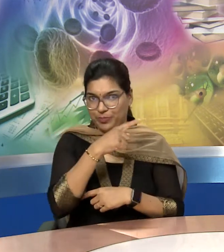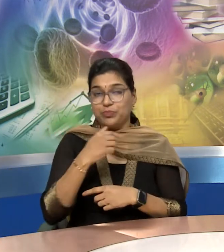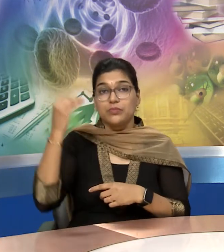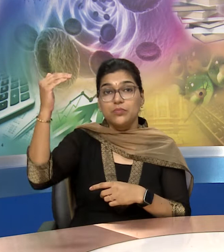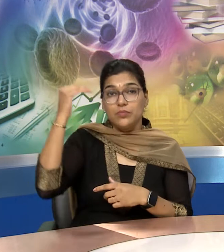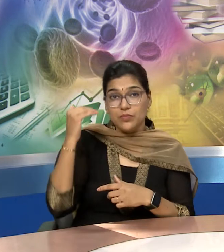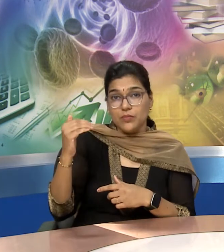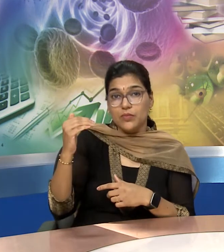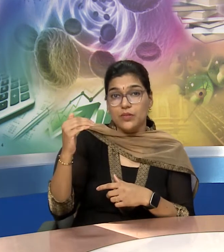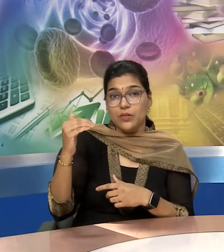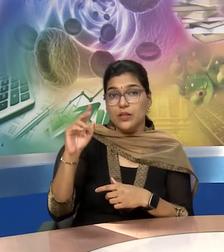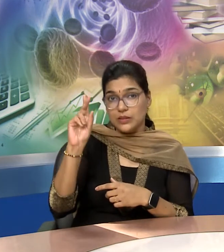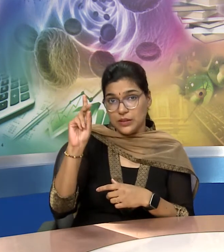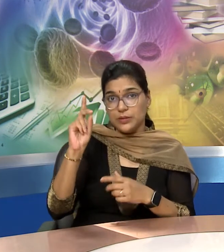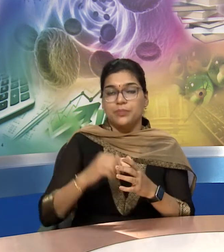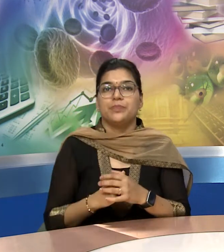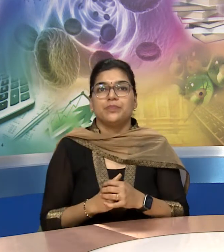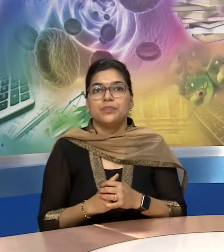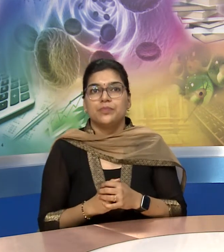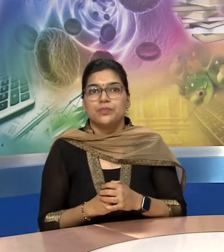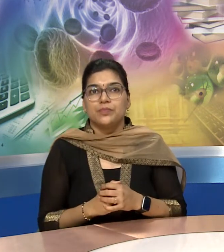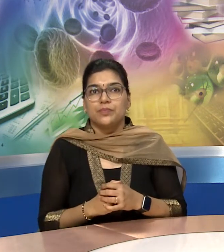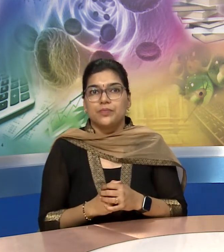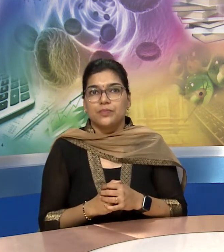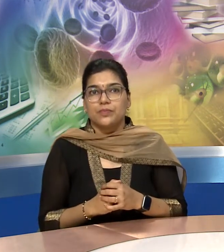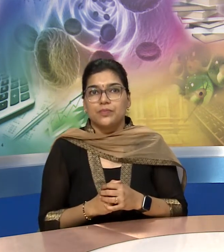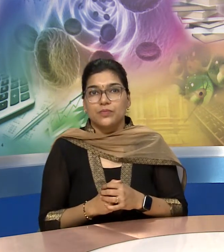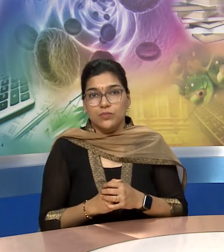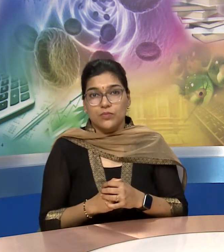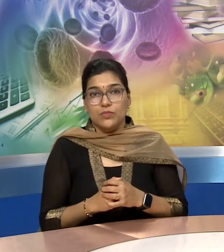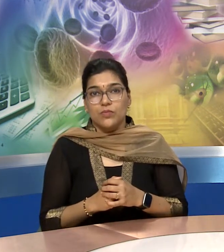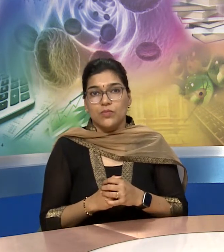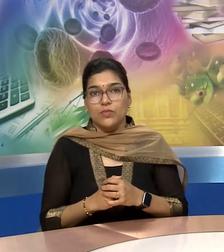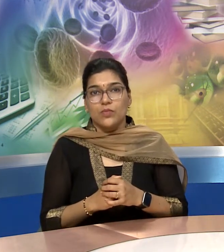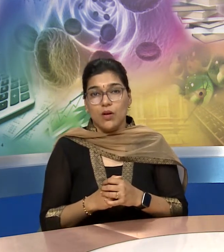play a very important role between the source and the user.